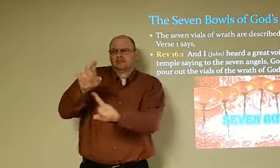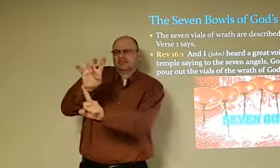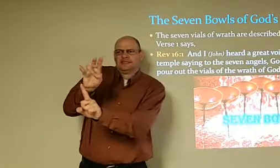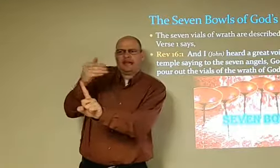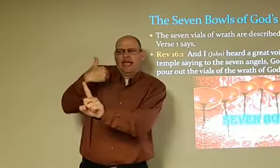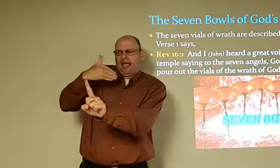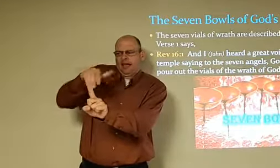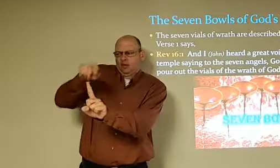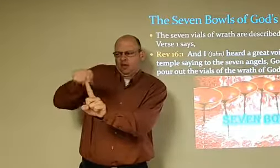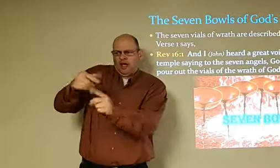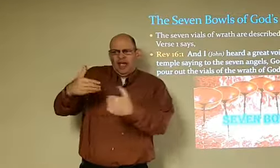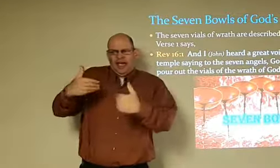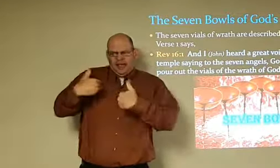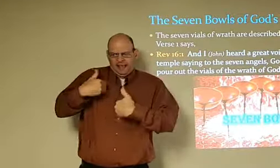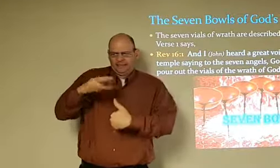Really, chapter 16,